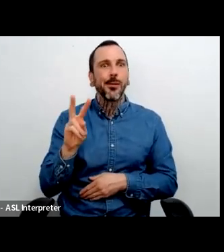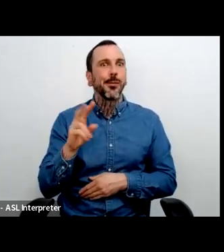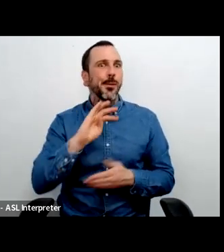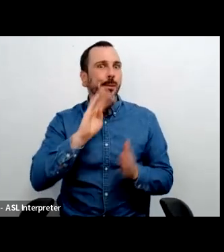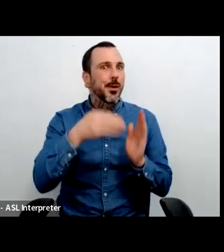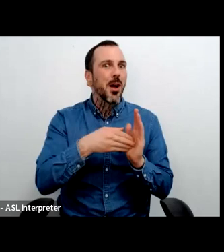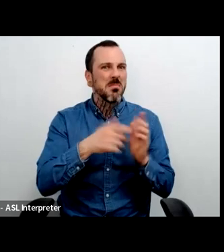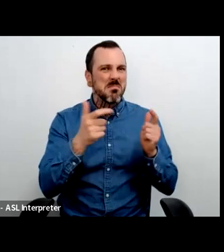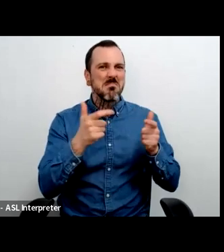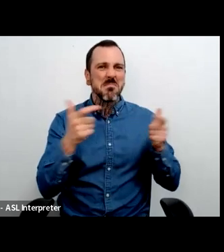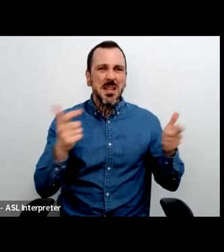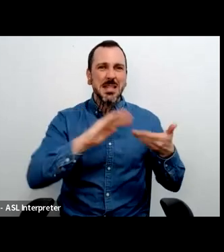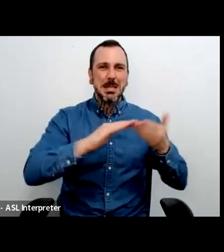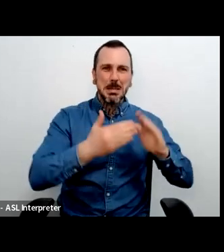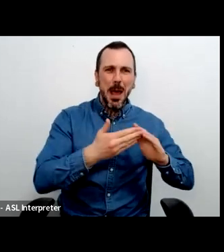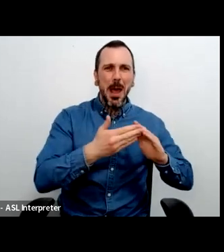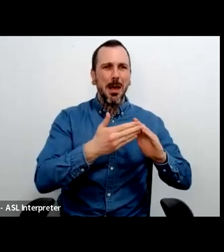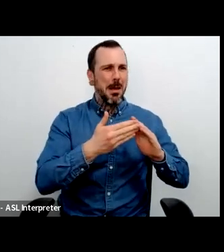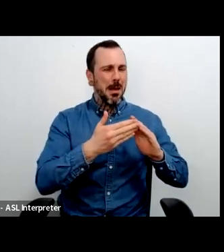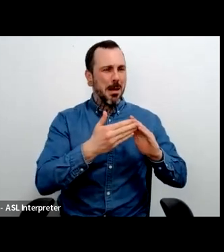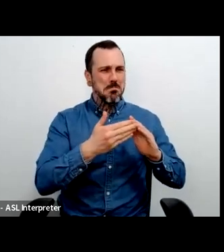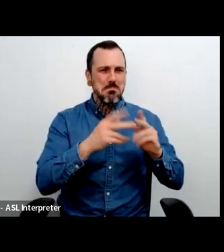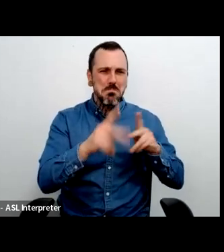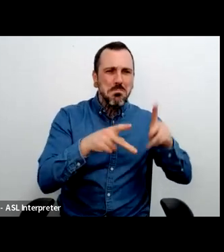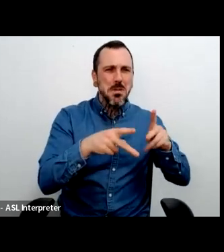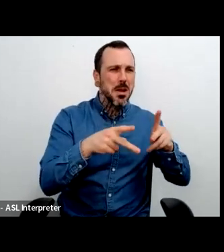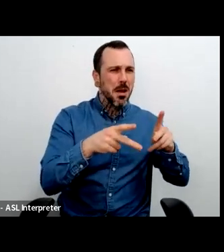or, so